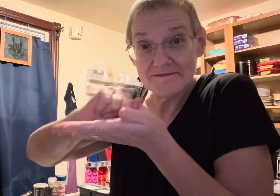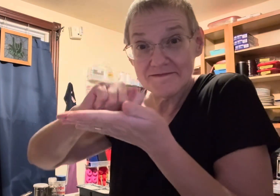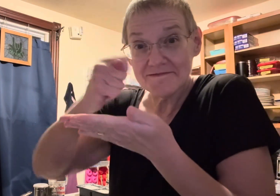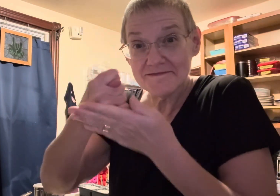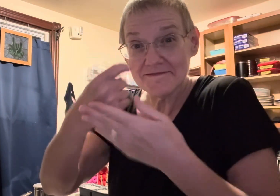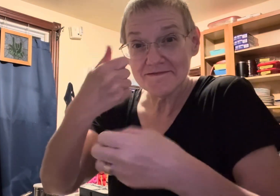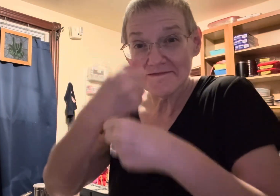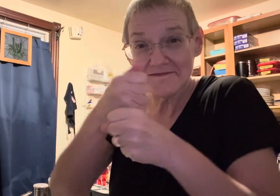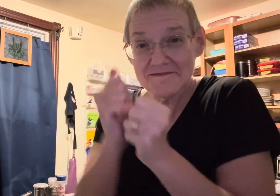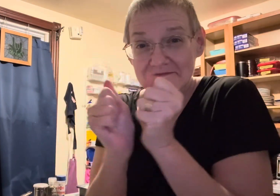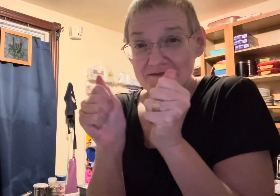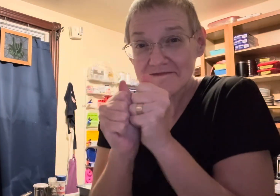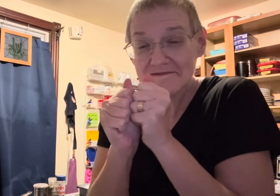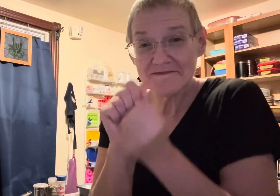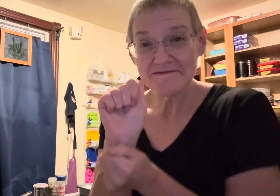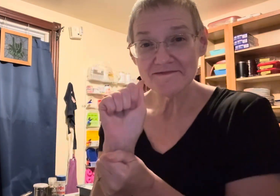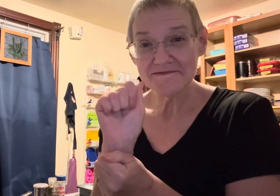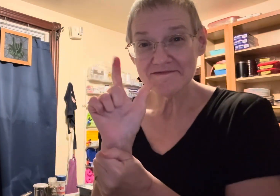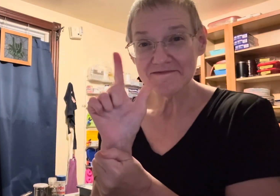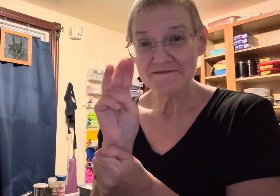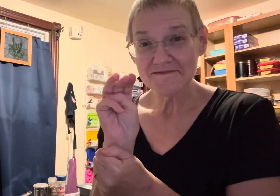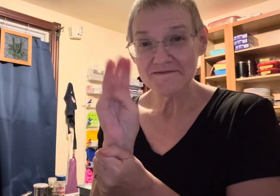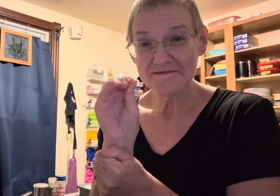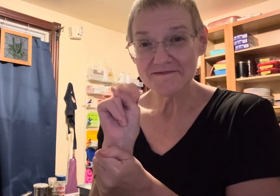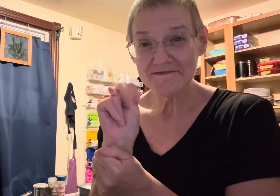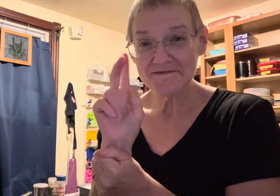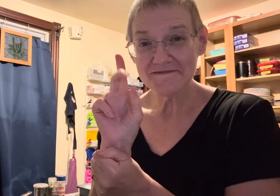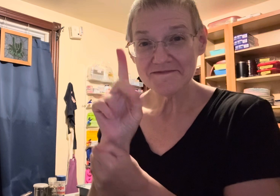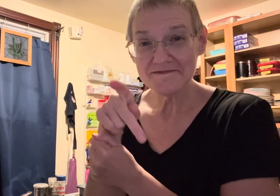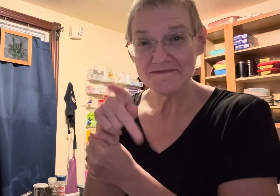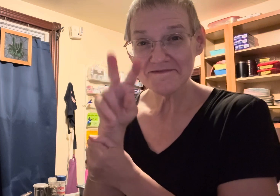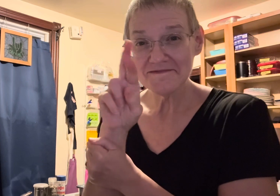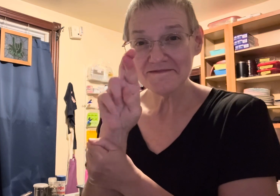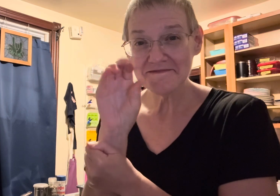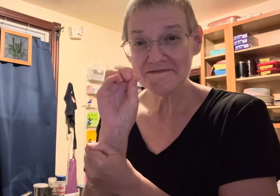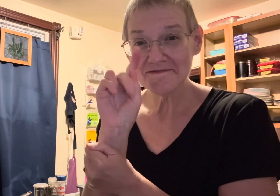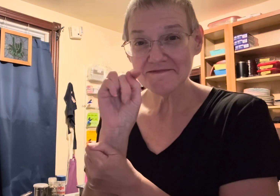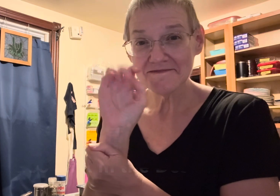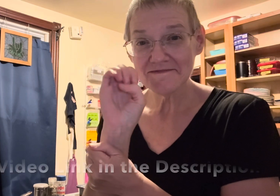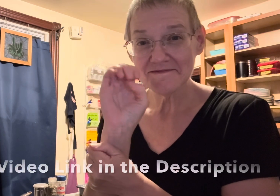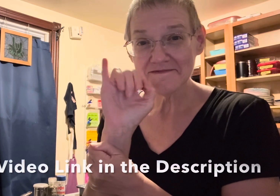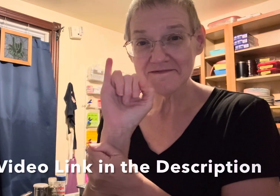Now remember the tortillas we recently made with almond protein powder?